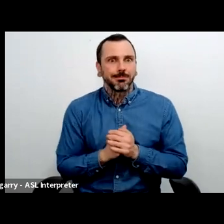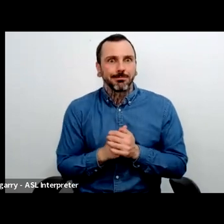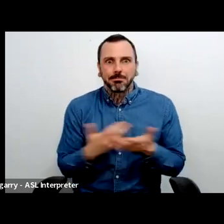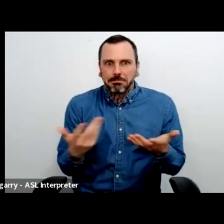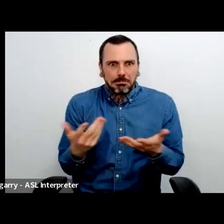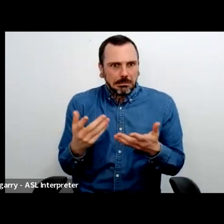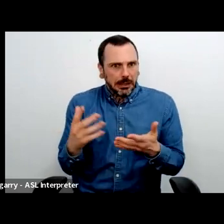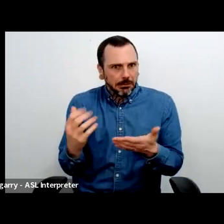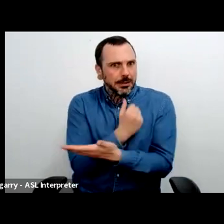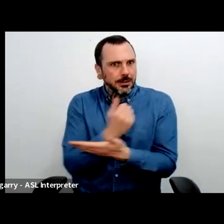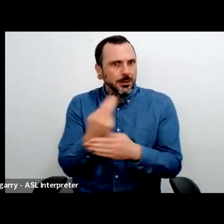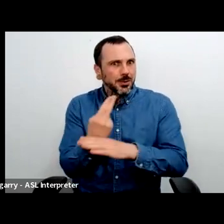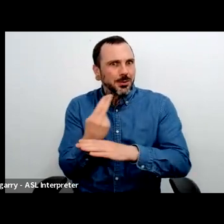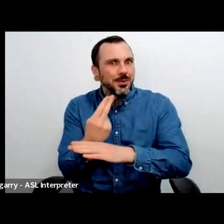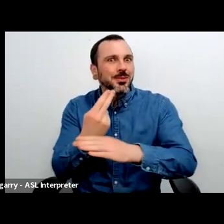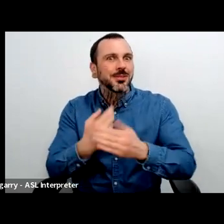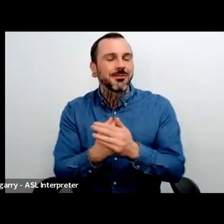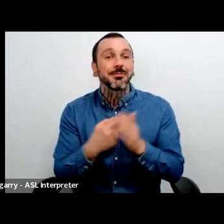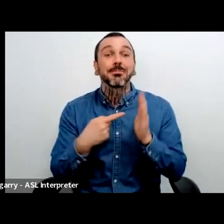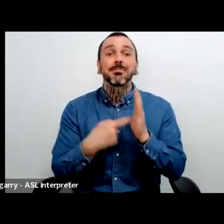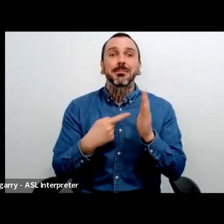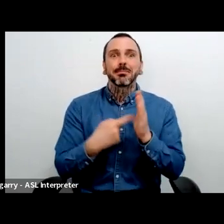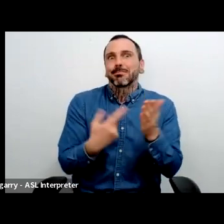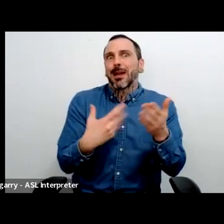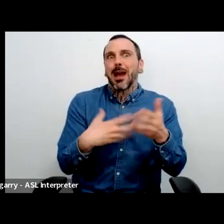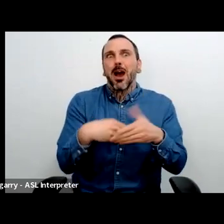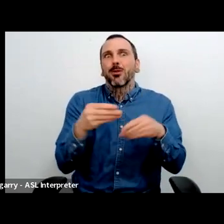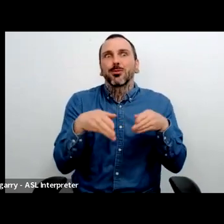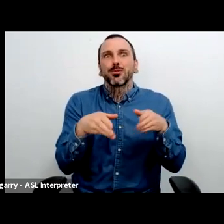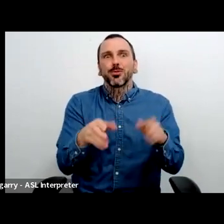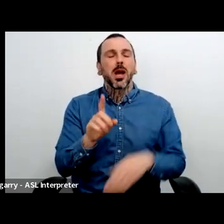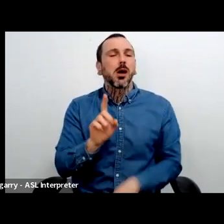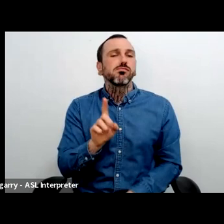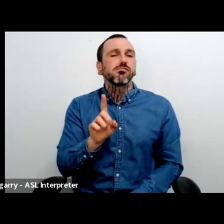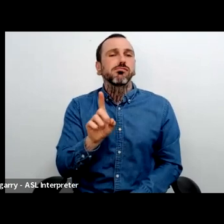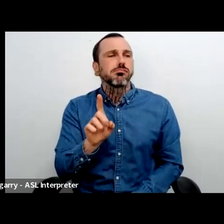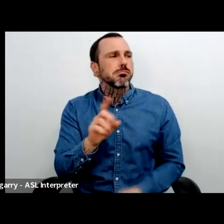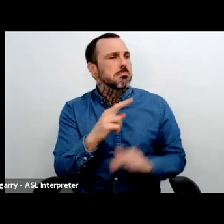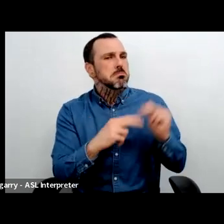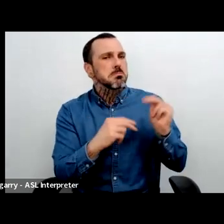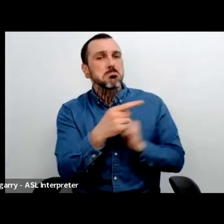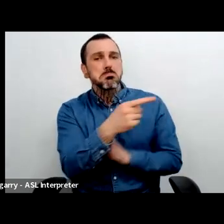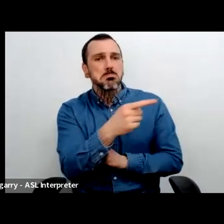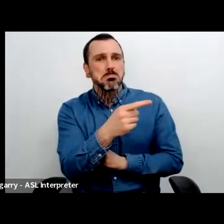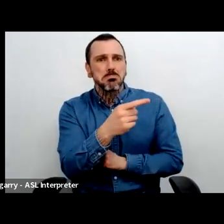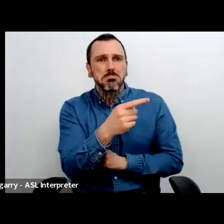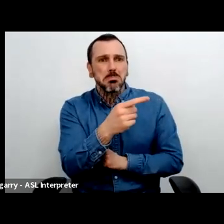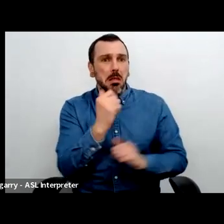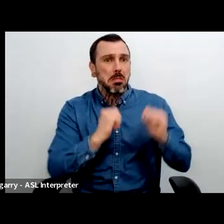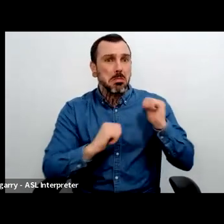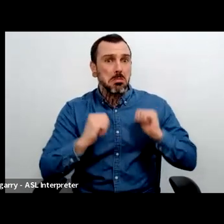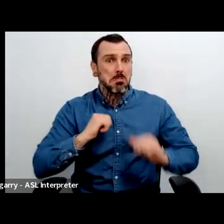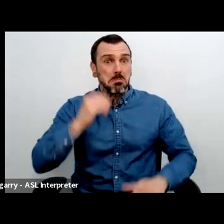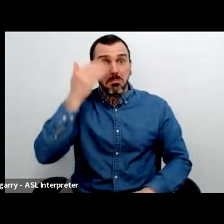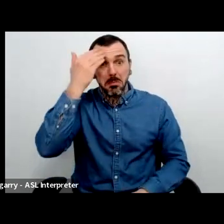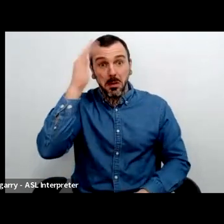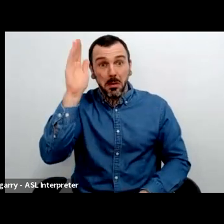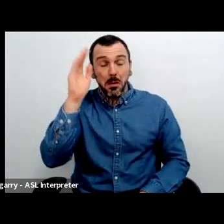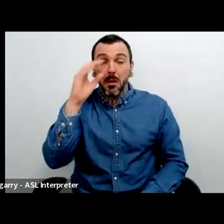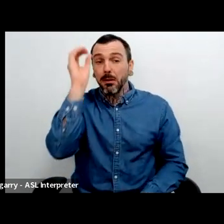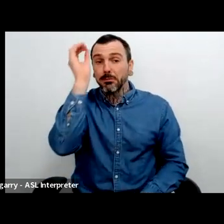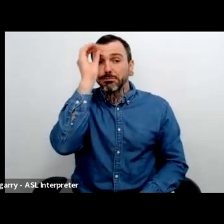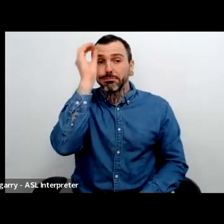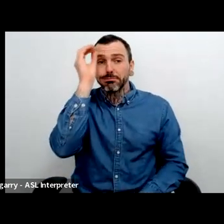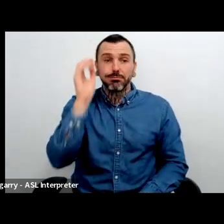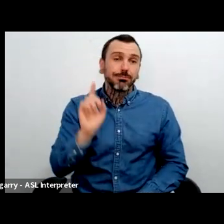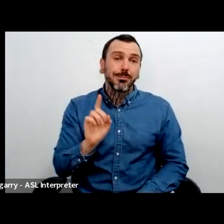are. And so I think a couple things I would say, just going back even to the last question, how do we establish relationships and on